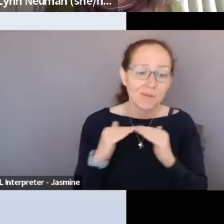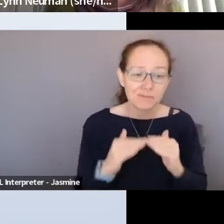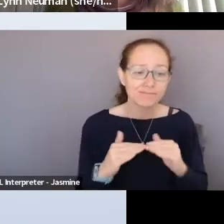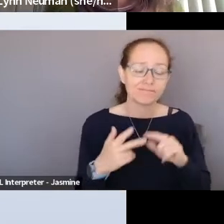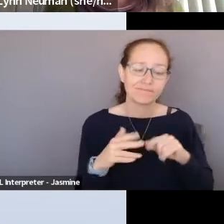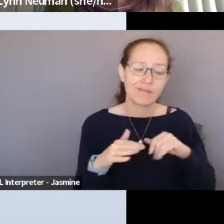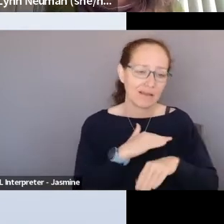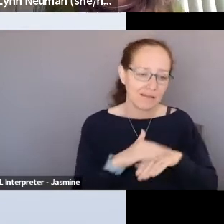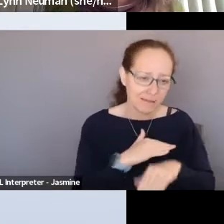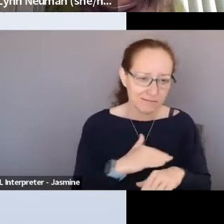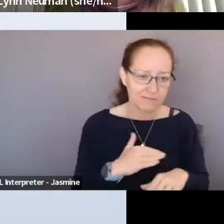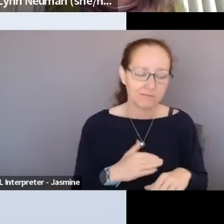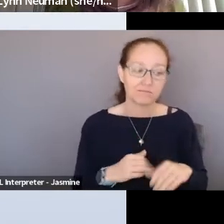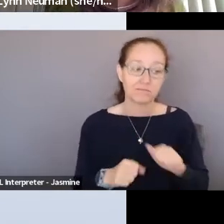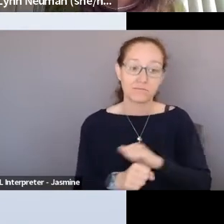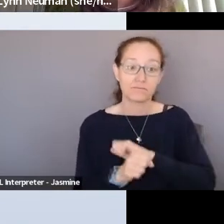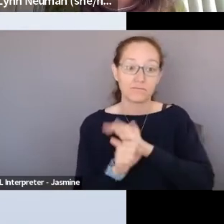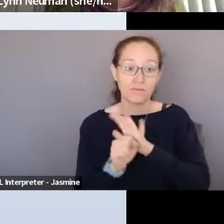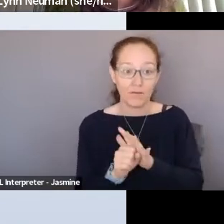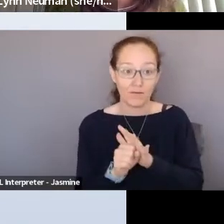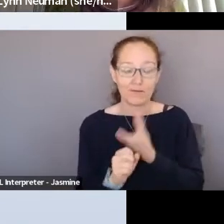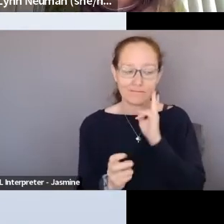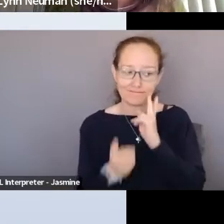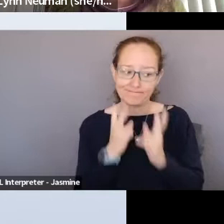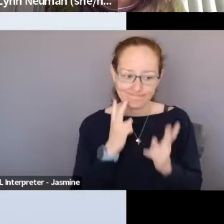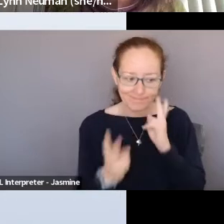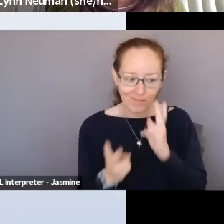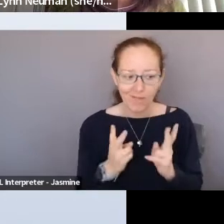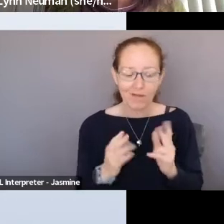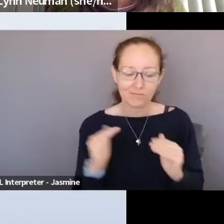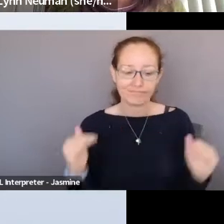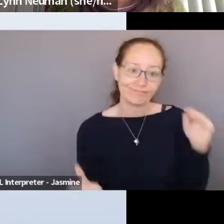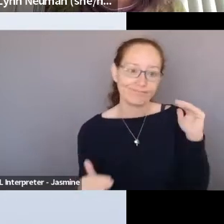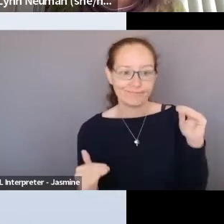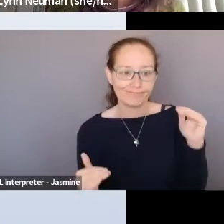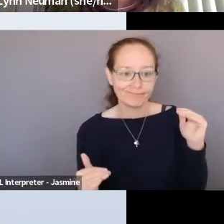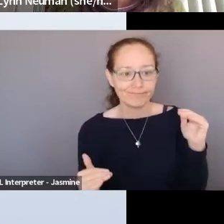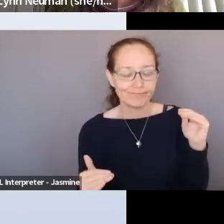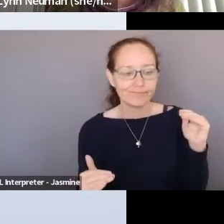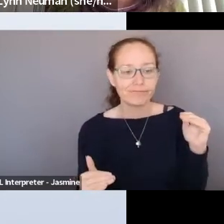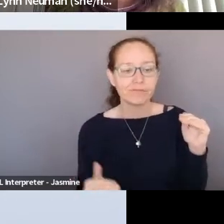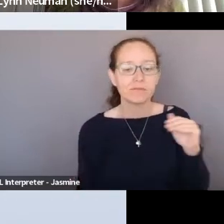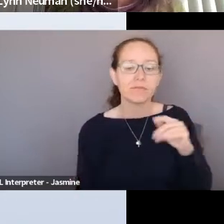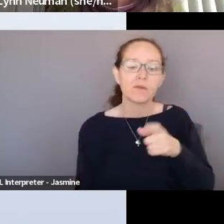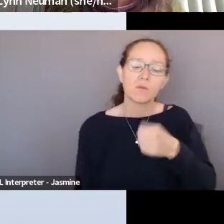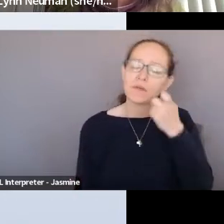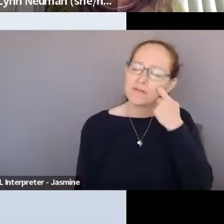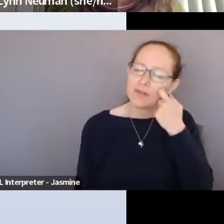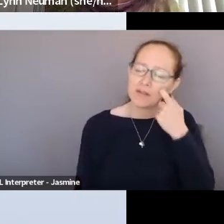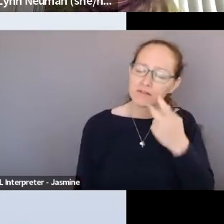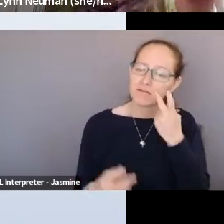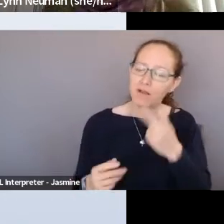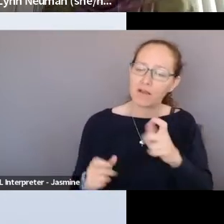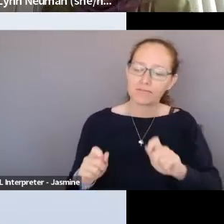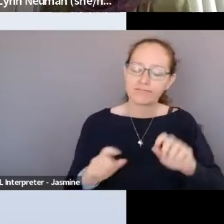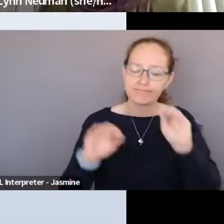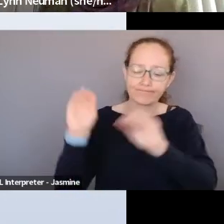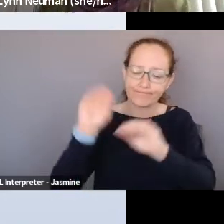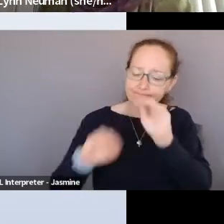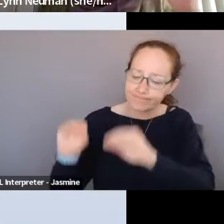inequities were revealed, and a few of those came up in the Menti forum that we just took part